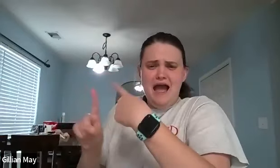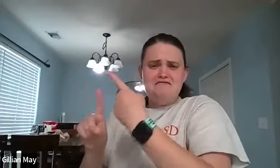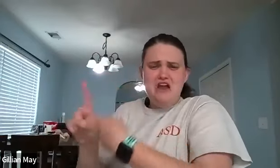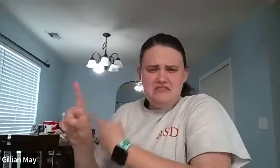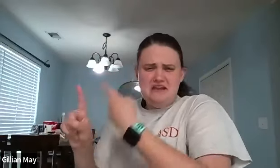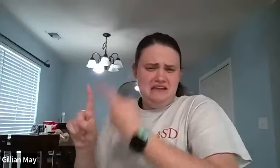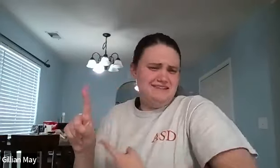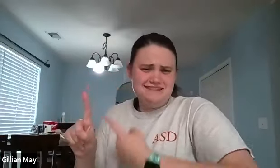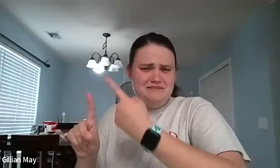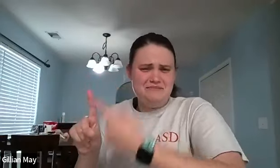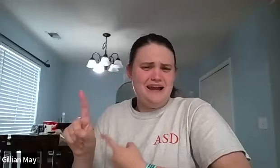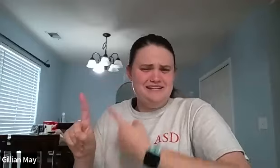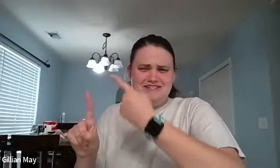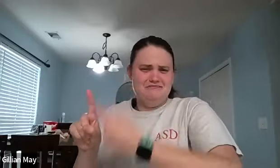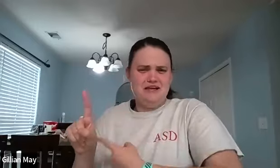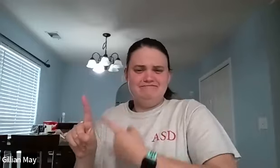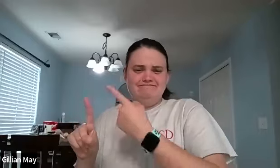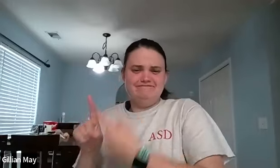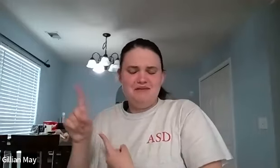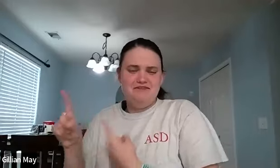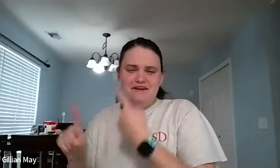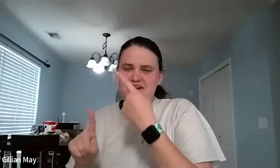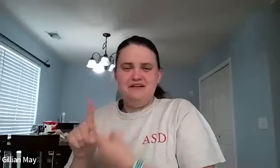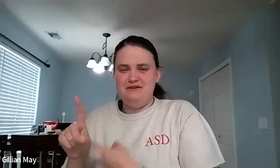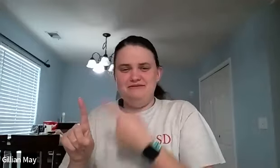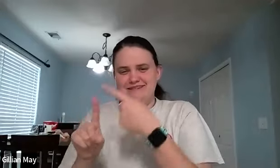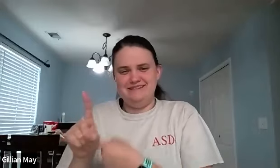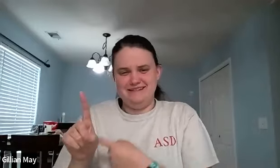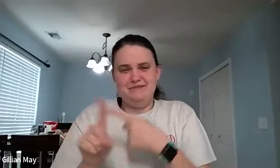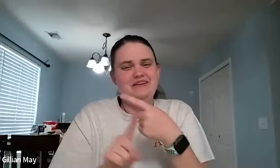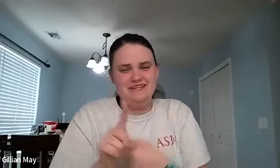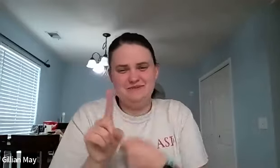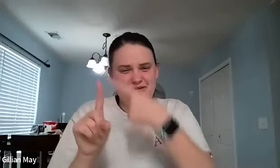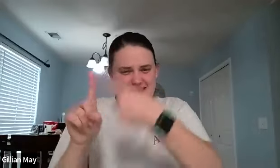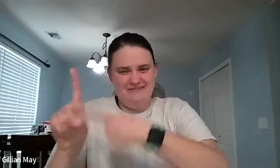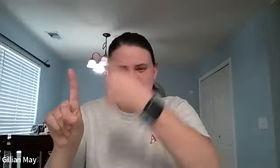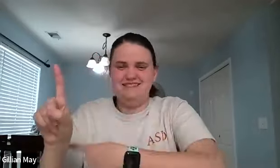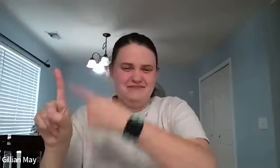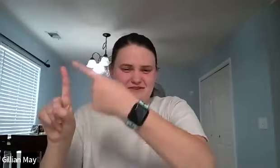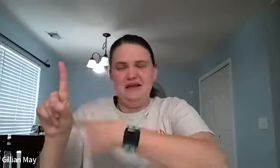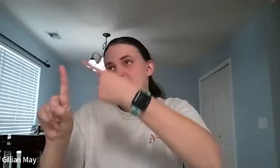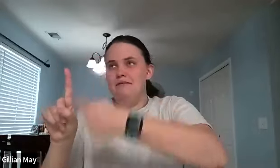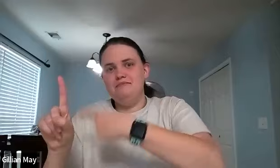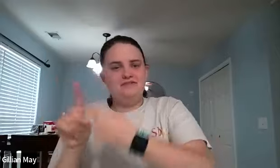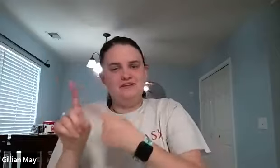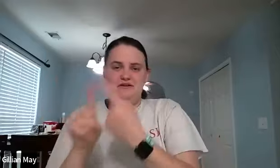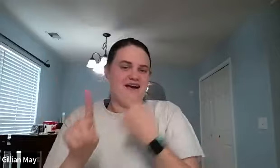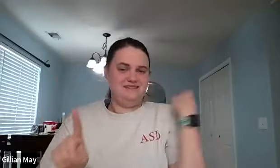have nothing against it, but I just am like, I'm going to find another reason to explain this before I have to use the sign for like monthly or last